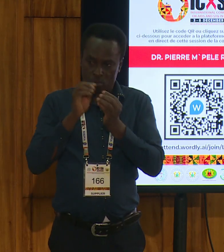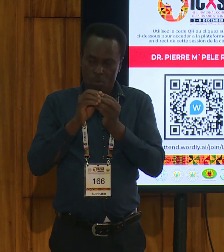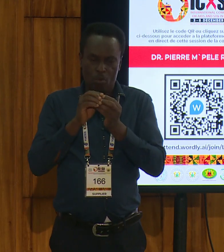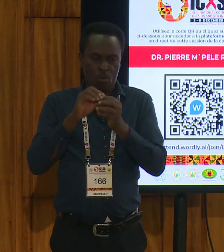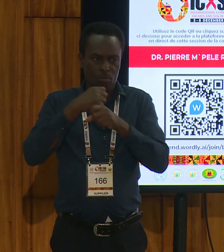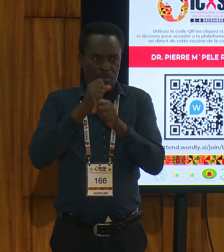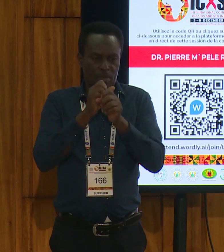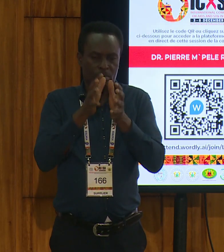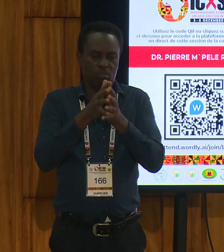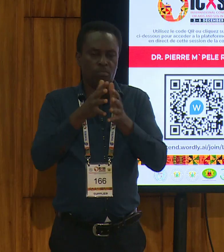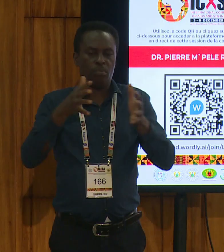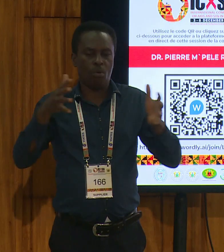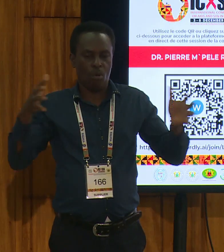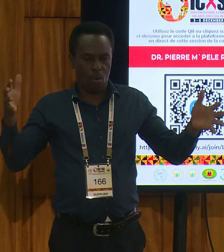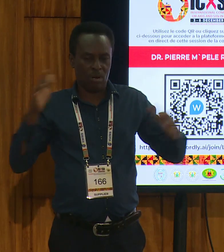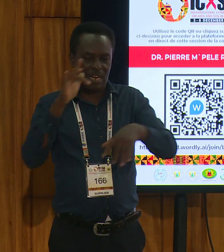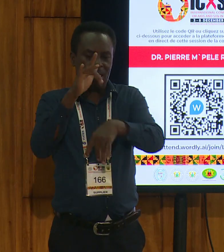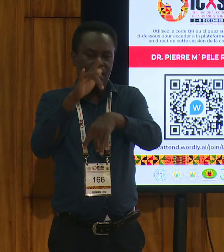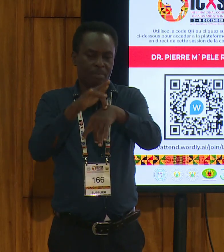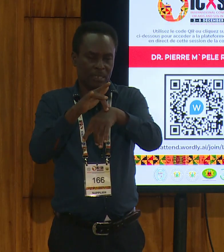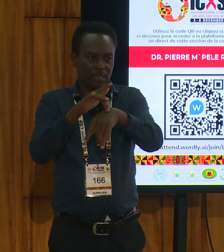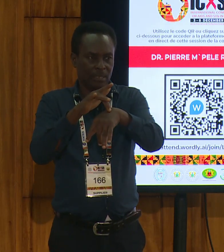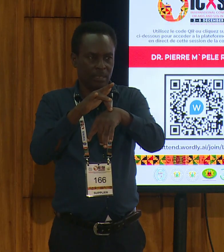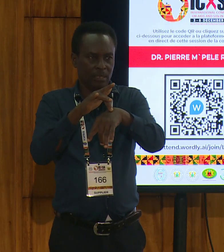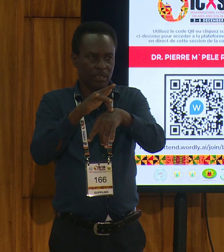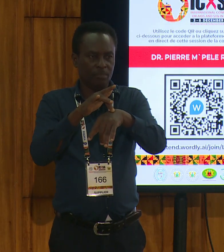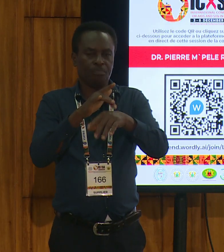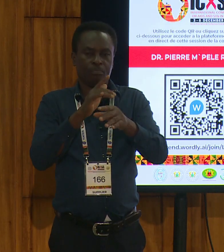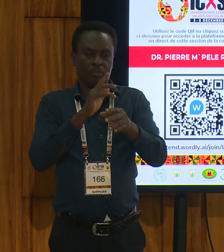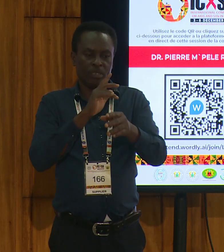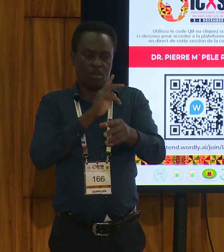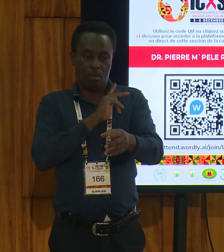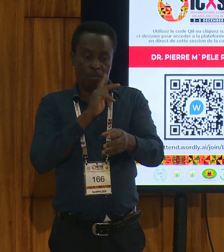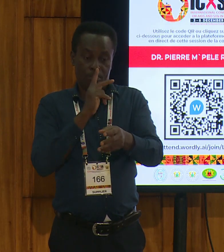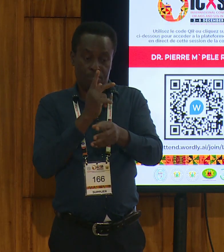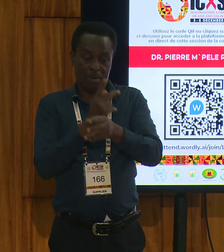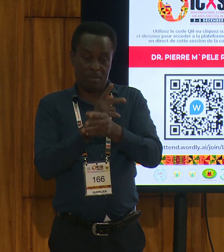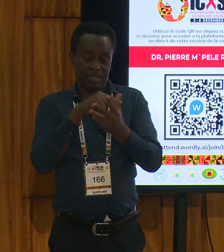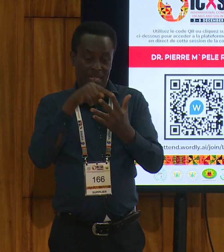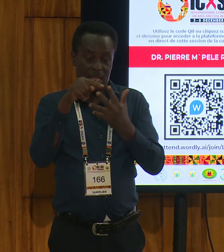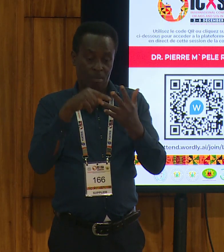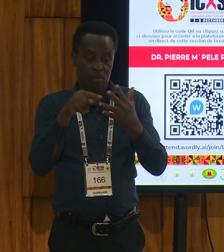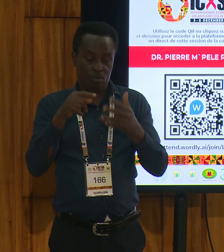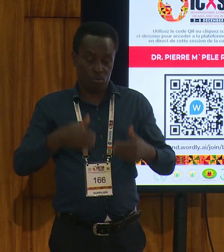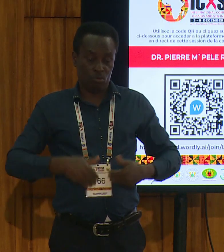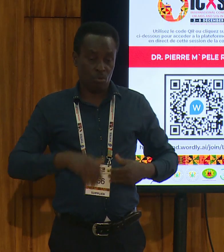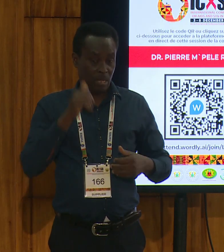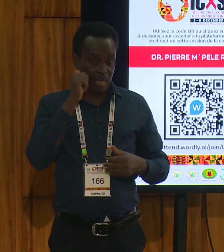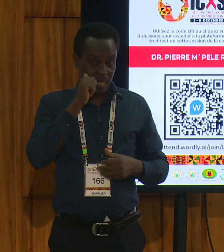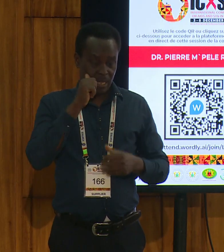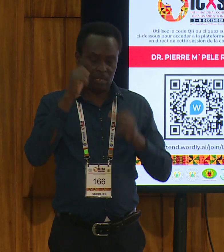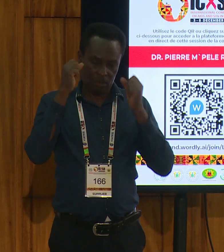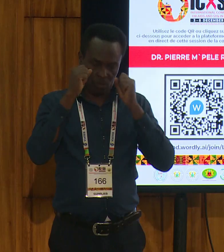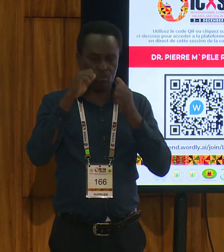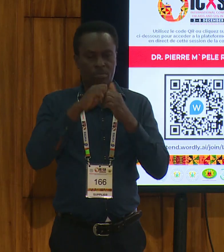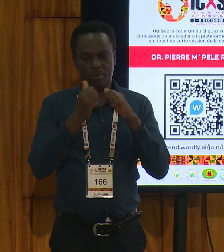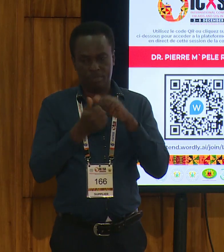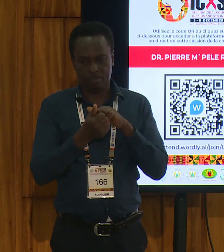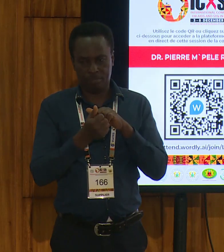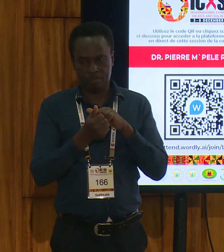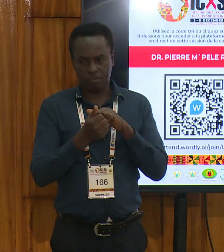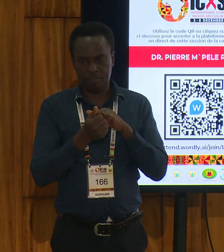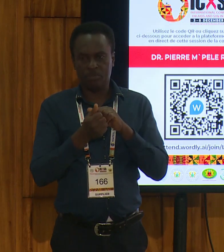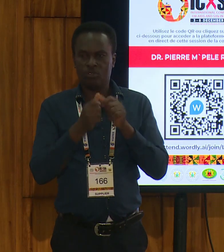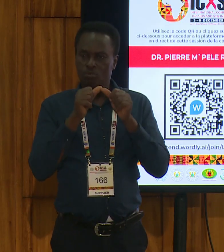services to take the pregnancy among adolescents very seriously and allow them to